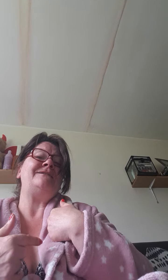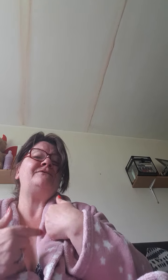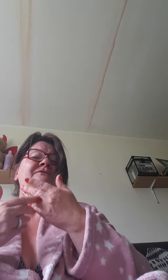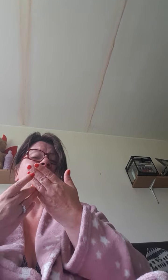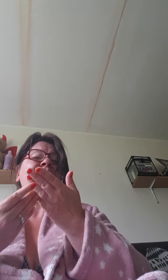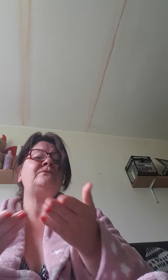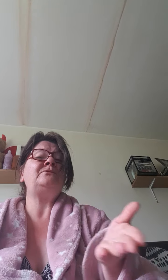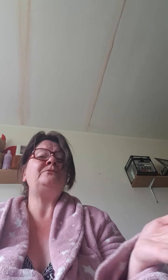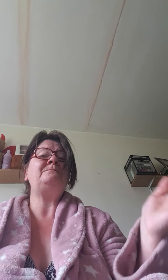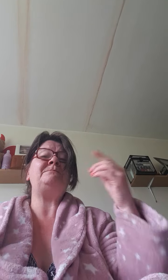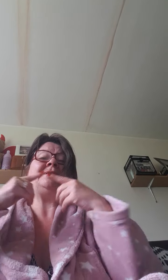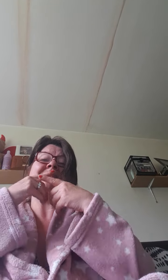everything